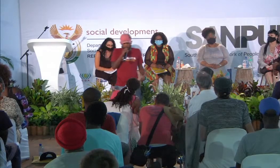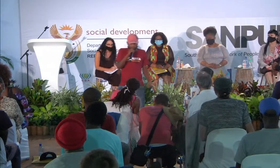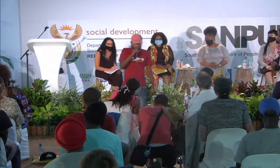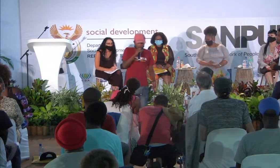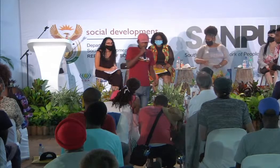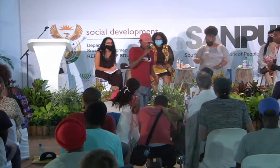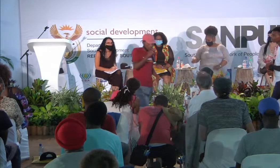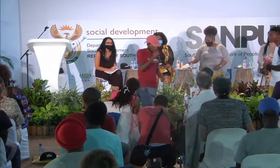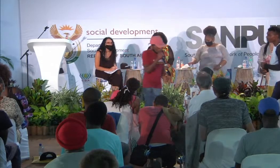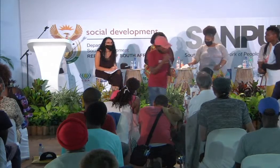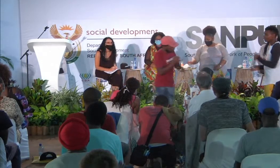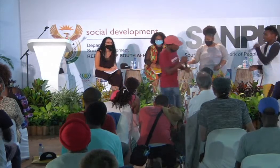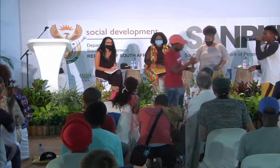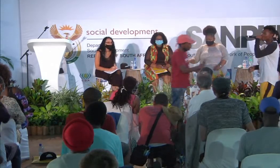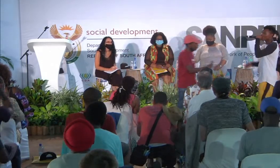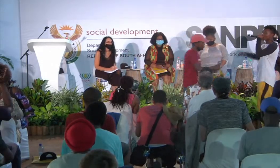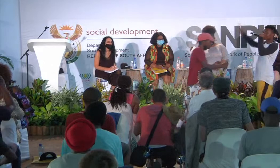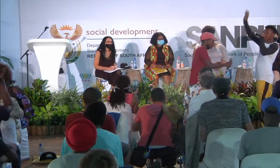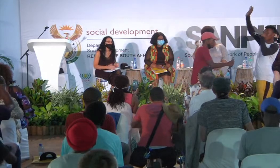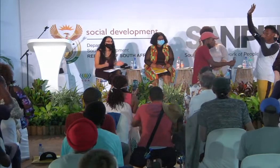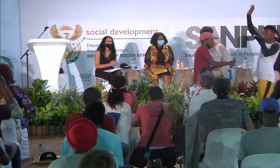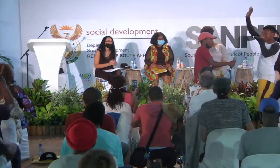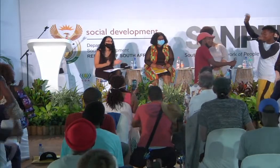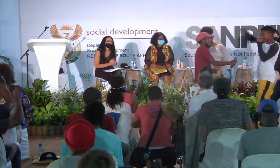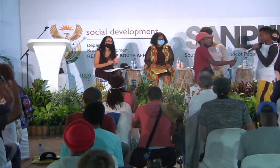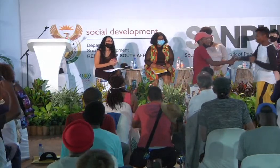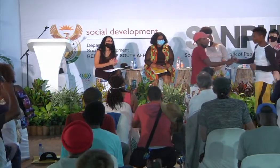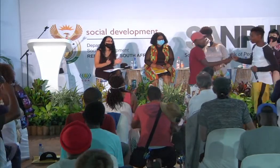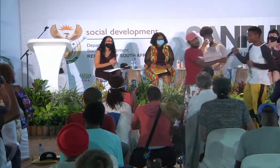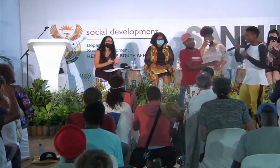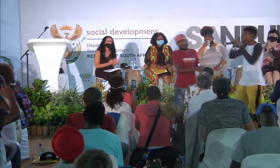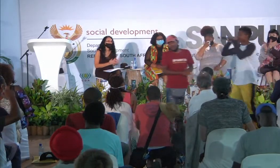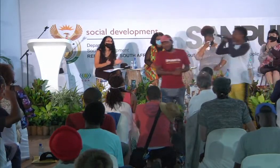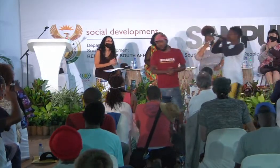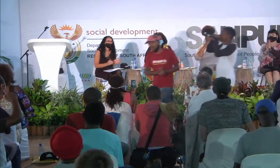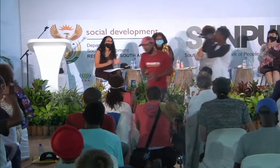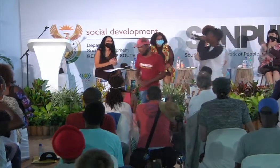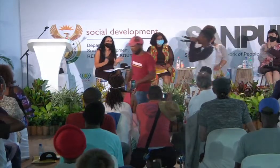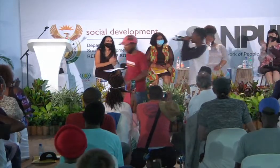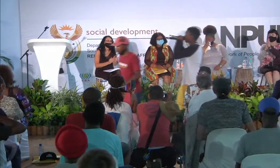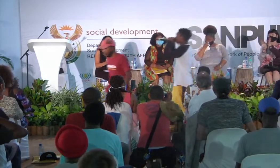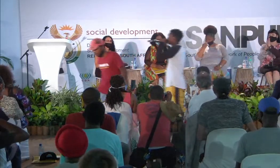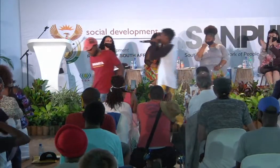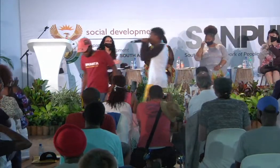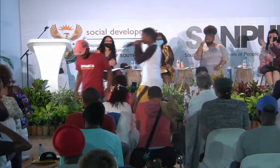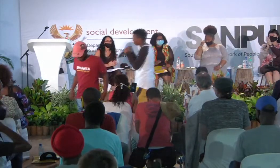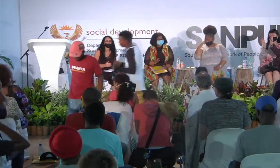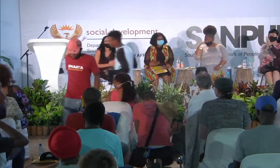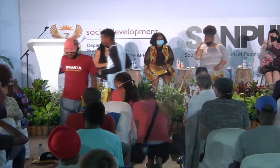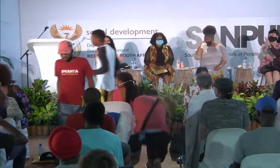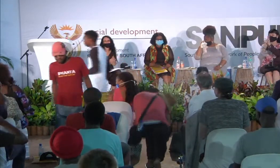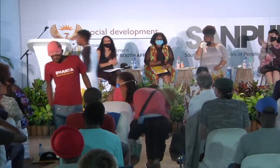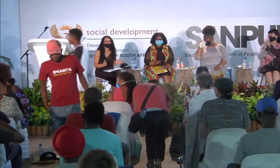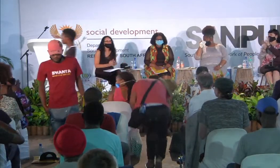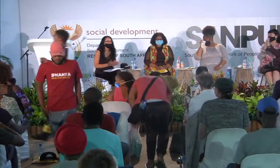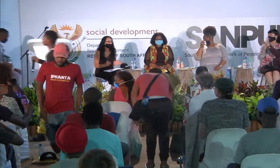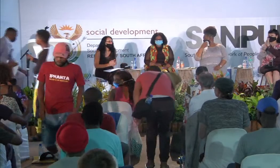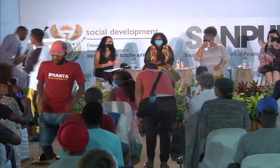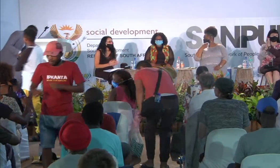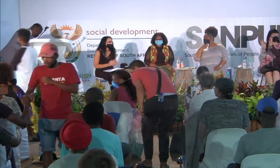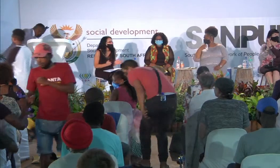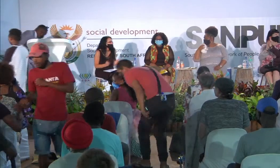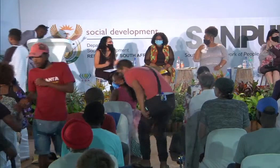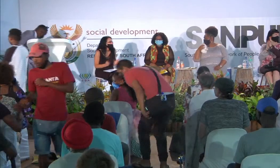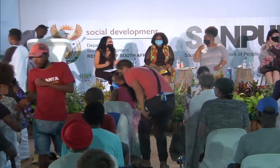ngiphuma le emakhaya ngiyabonga. Awe, siyabonga, siyabonga. Thank you, thank you, thank you, Sebong.